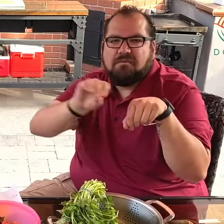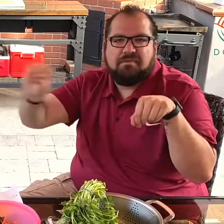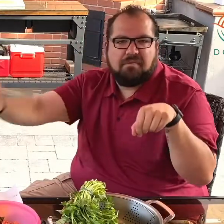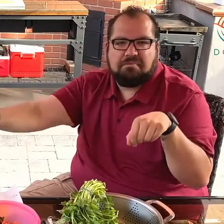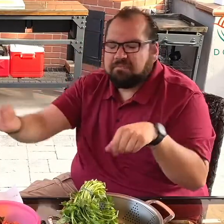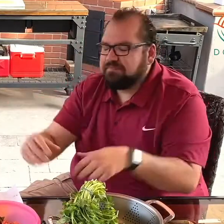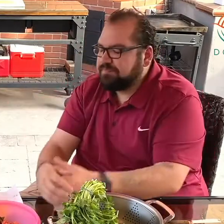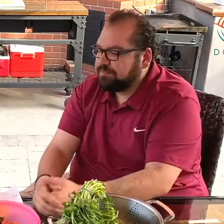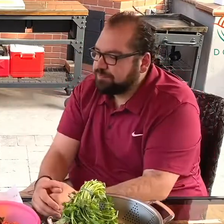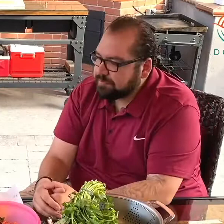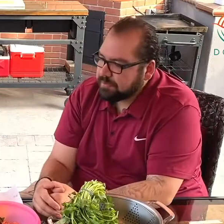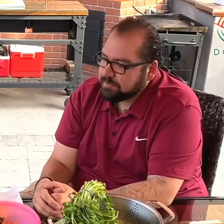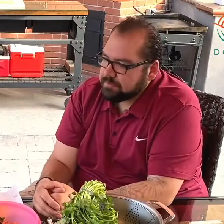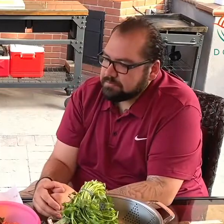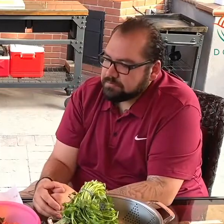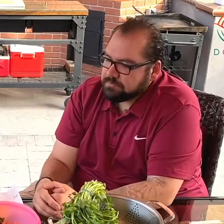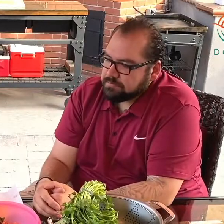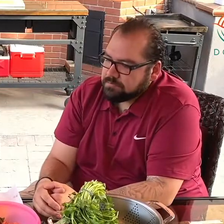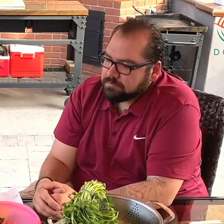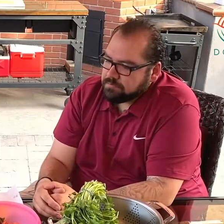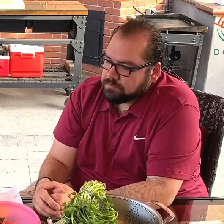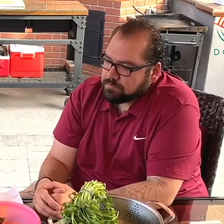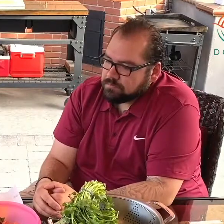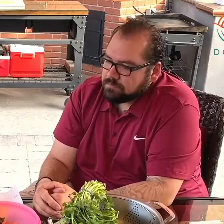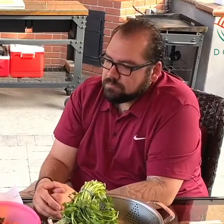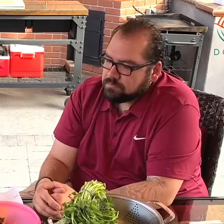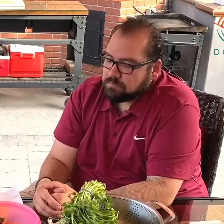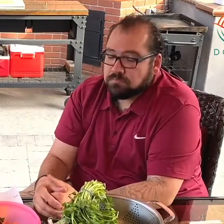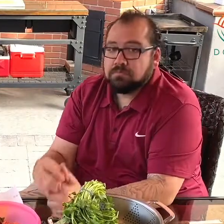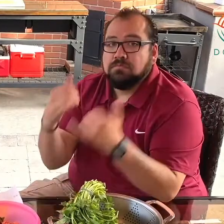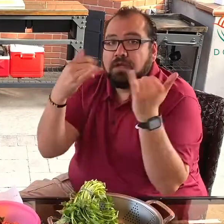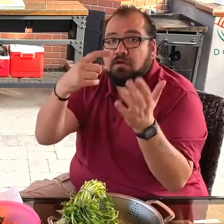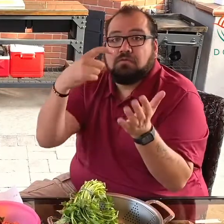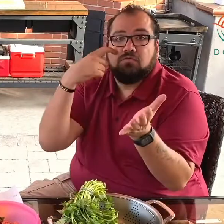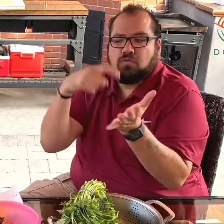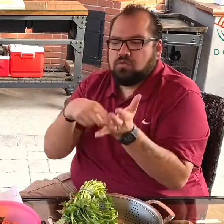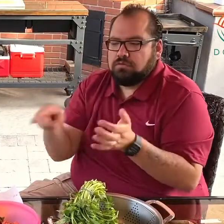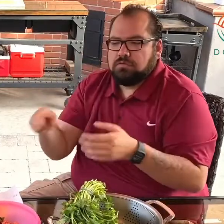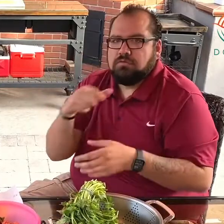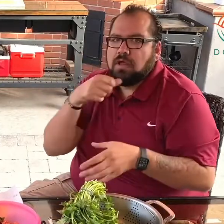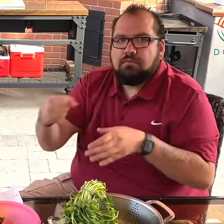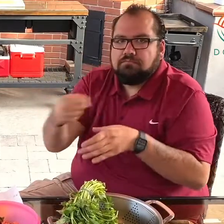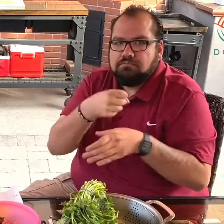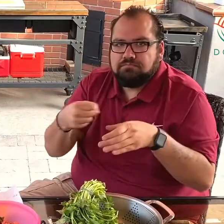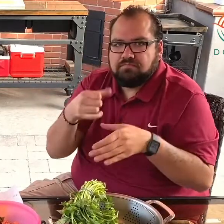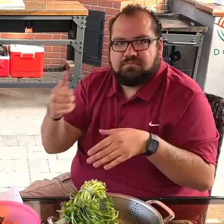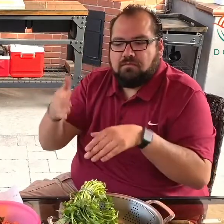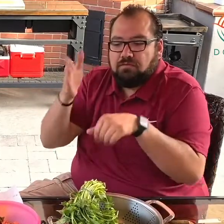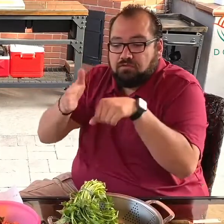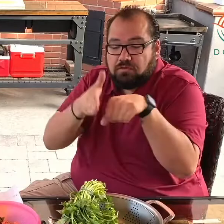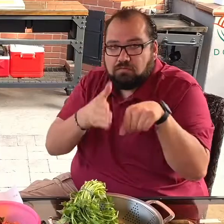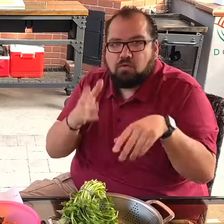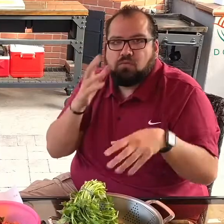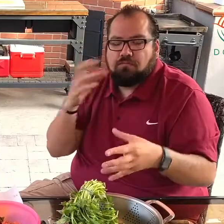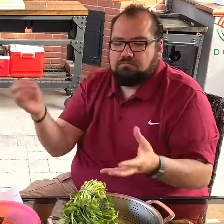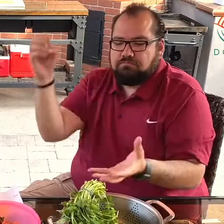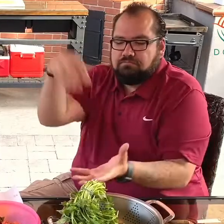So the ends there, you can cut those off like he did. So now you're noticing he's not chopping them up, he's doing it by